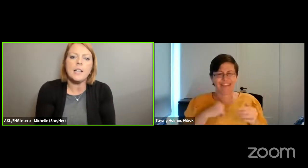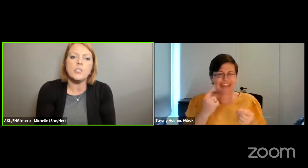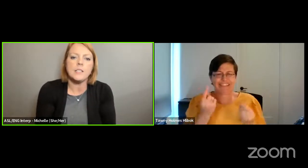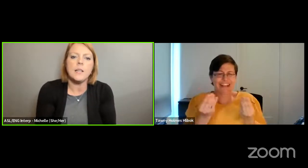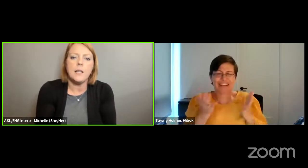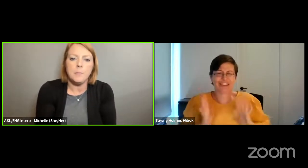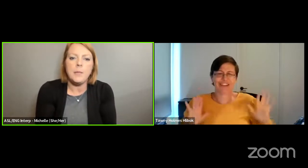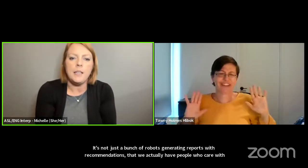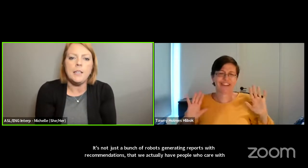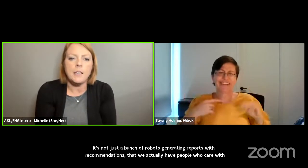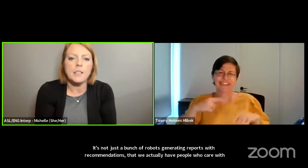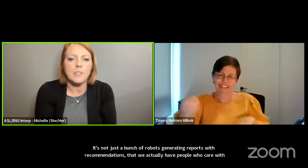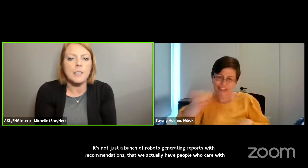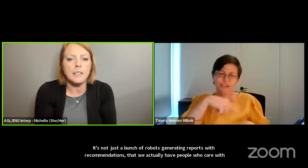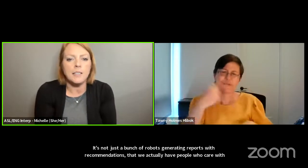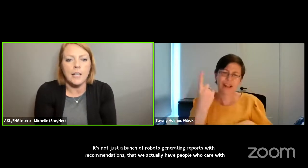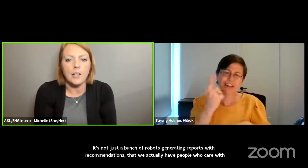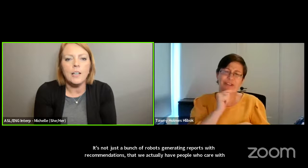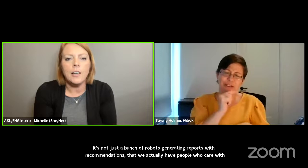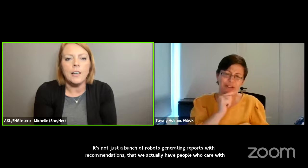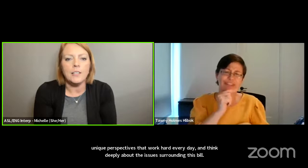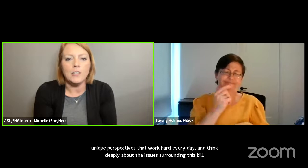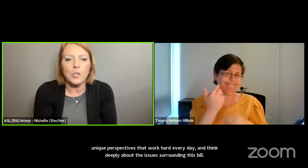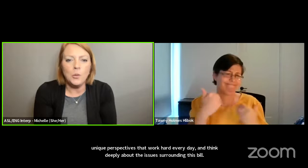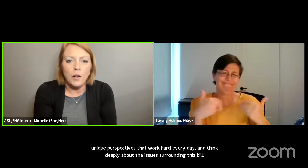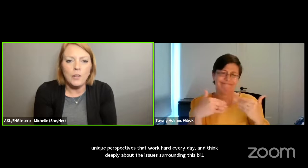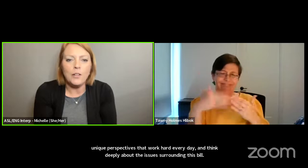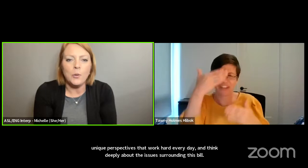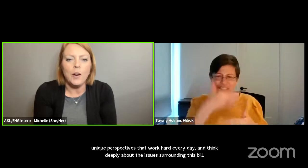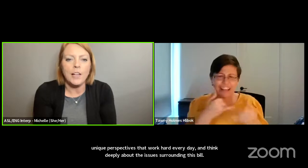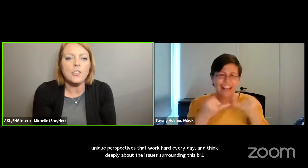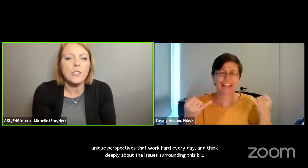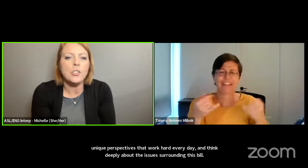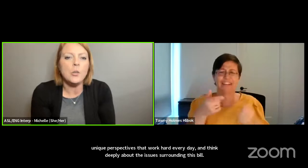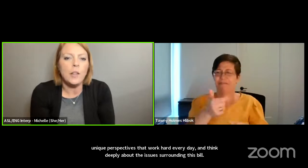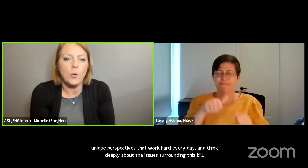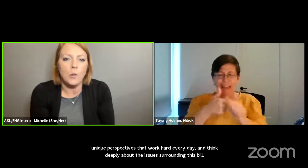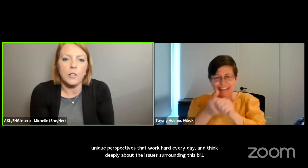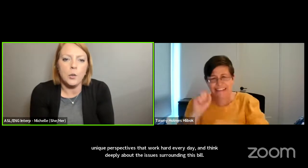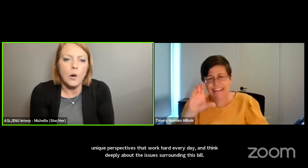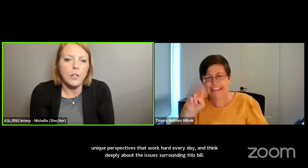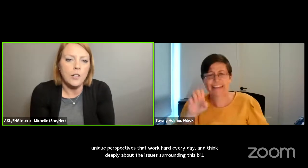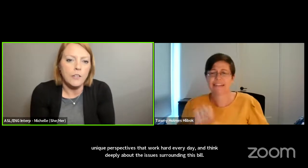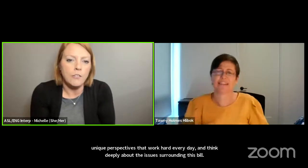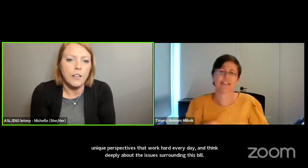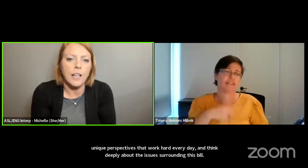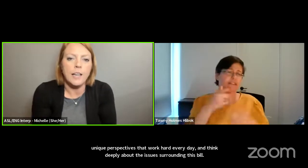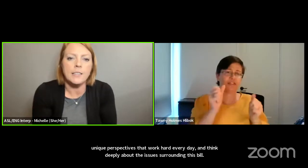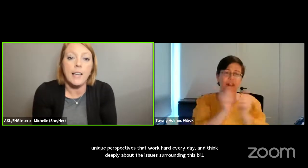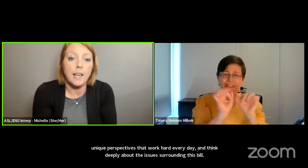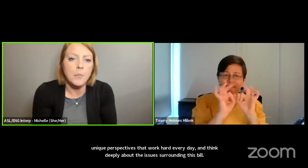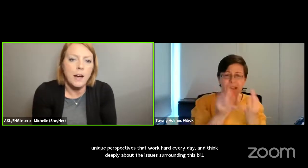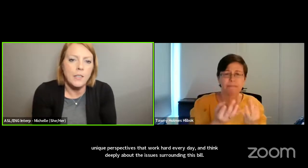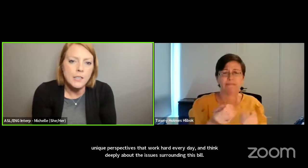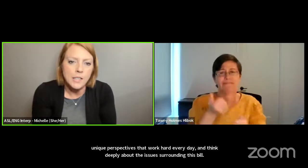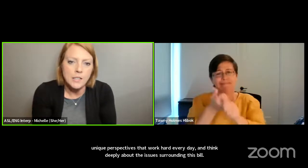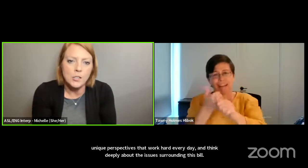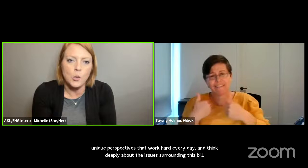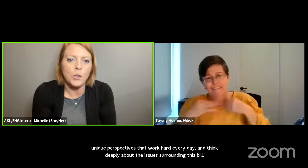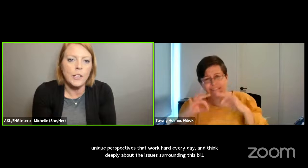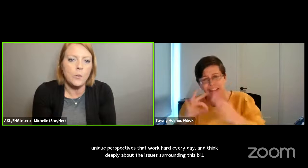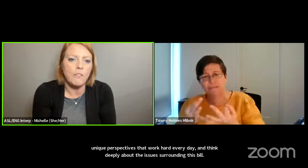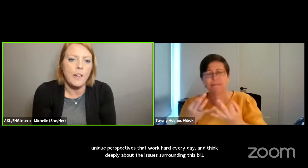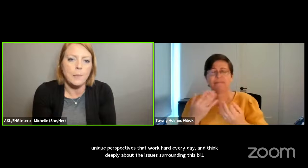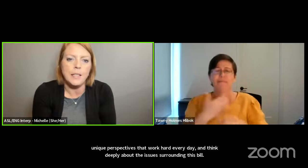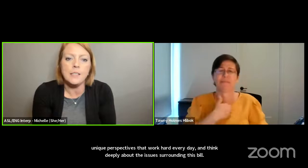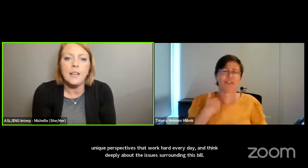see that it's not just me as a facilitator, it's you all who are actually doing the work. You all are on the front lines and behind the scenes.